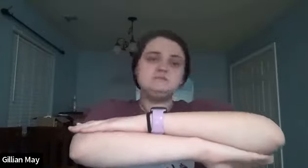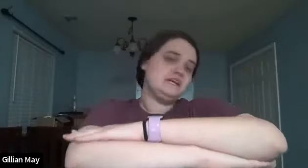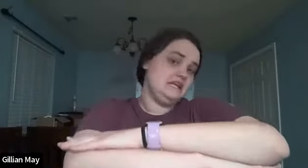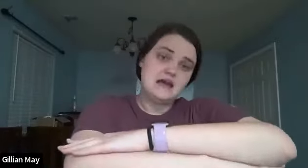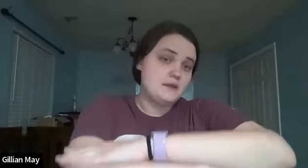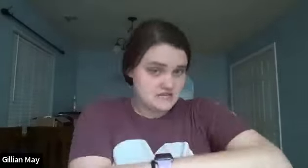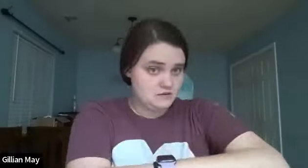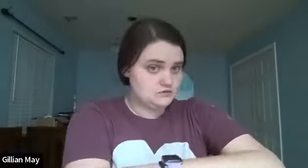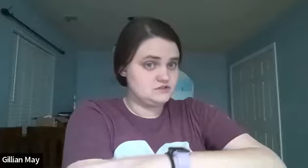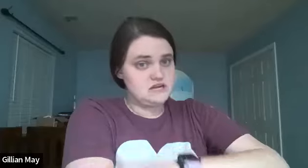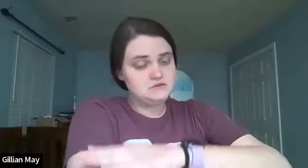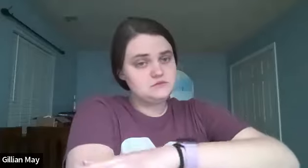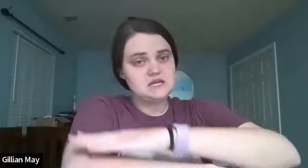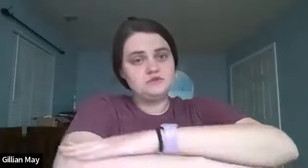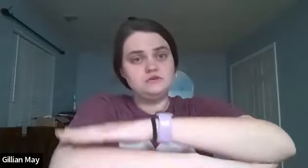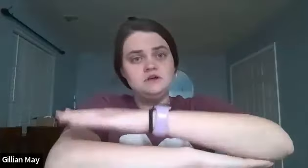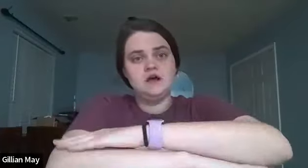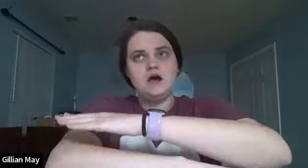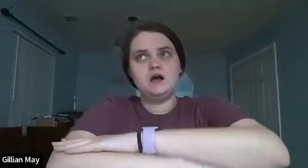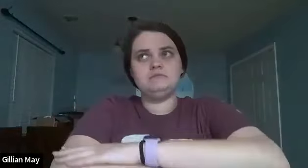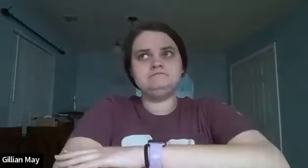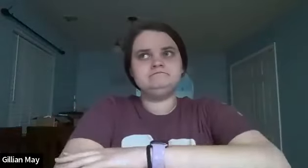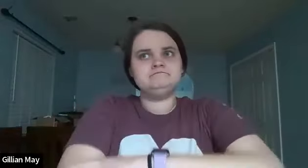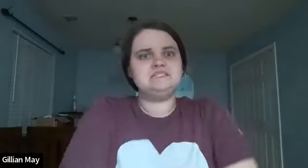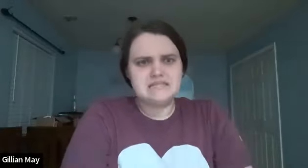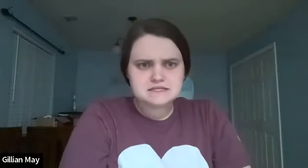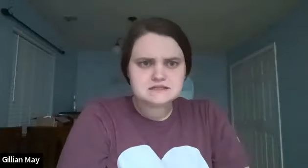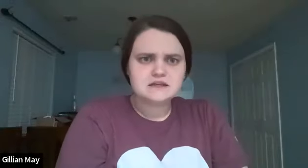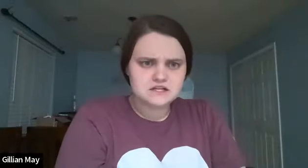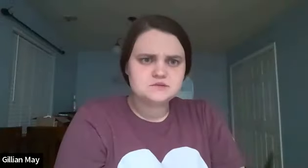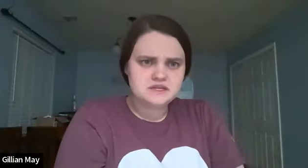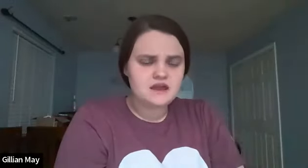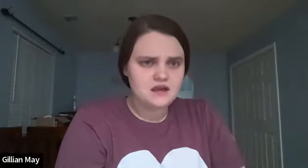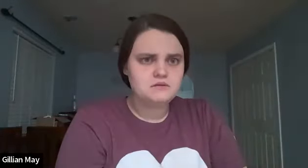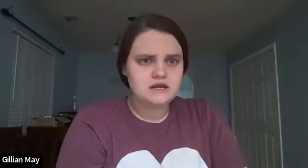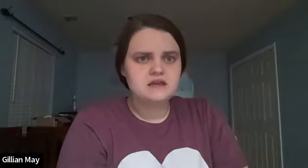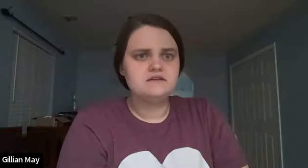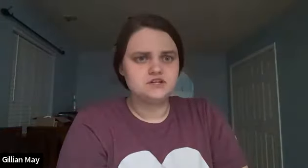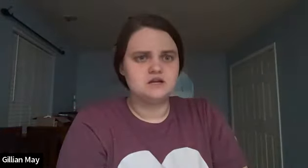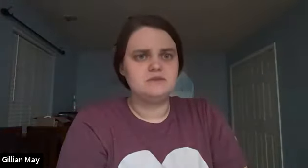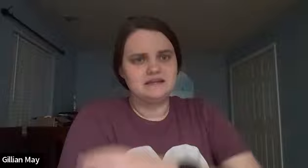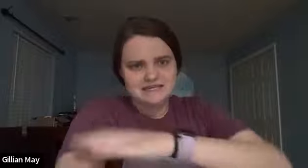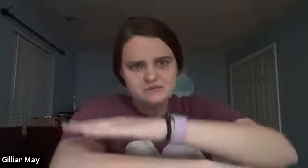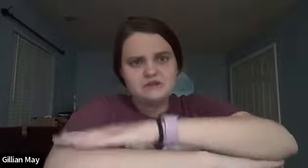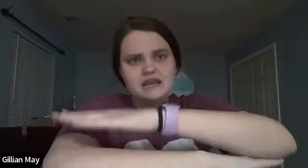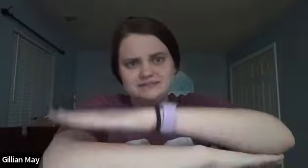be any type of table. So dining room table, desk can also be that kind of way. If you're talking about like a table, like I have a